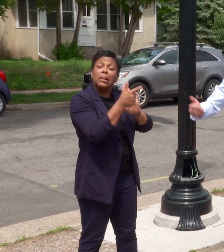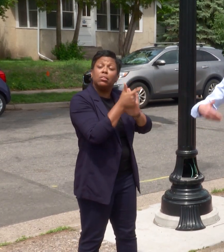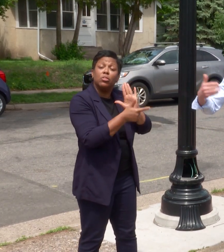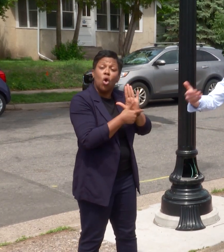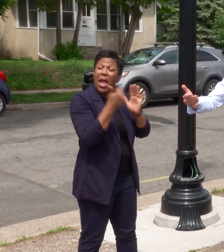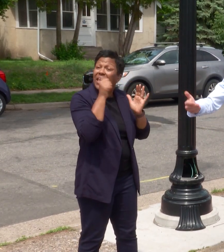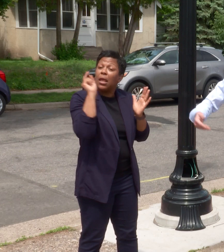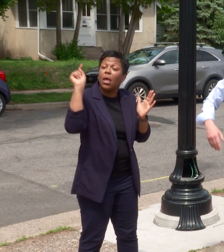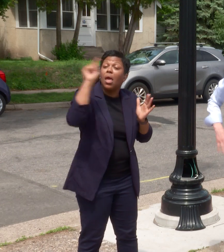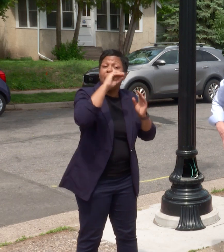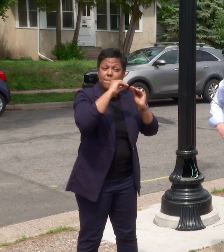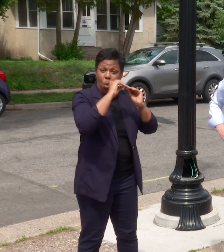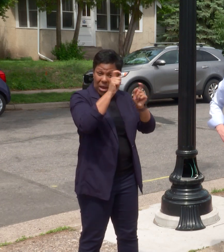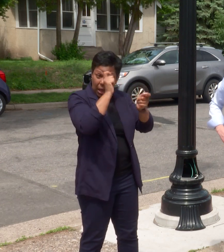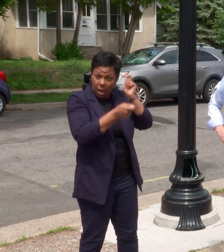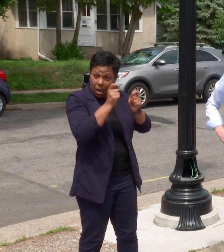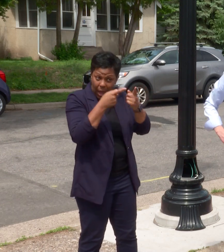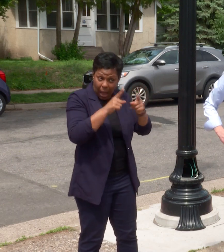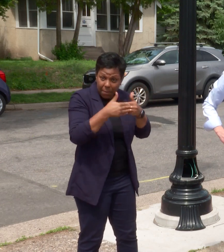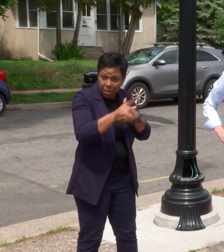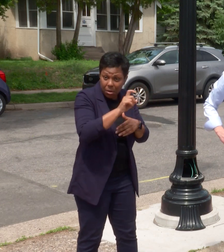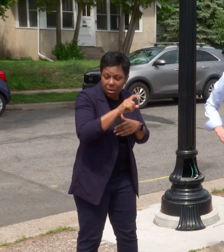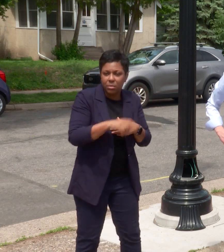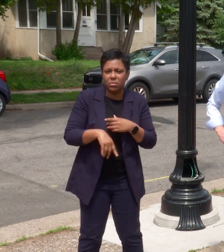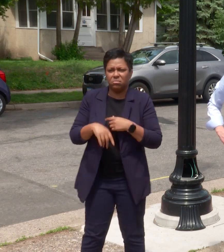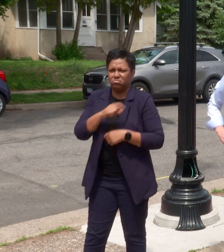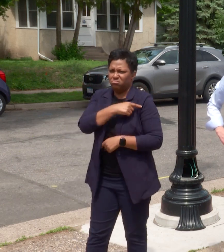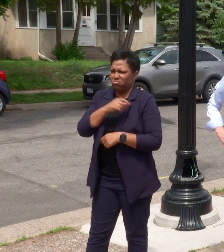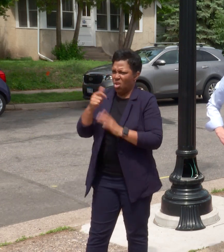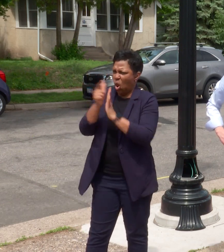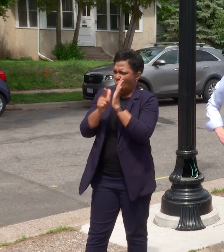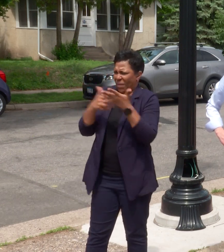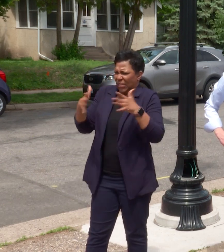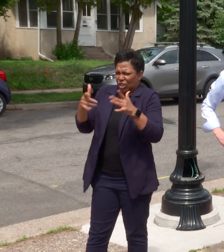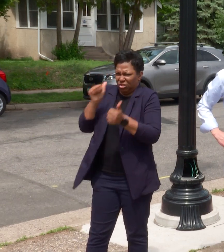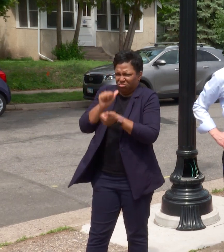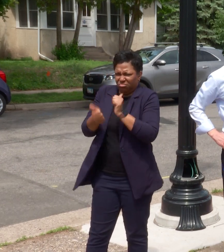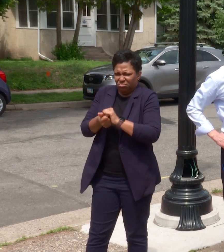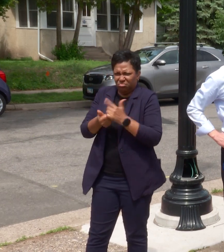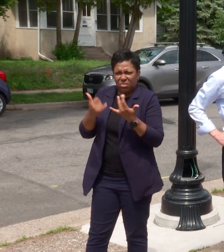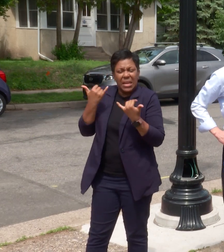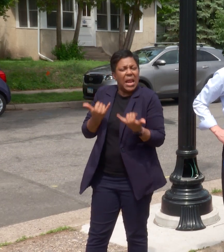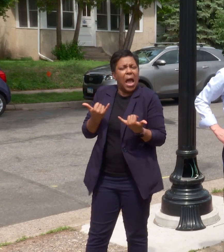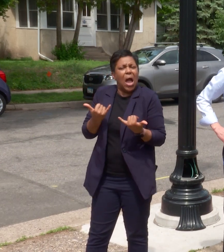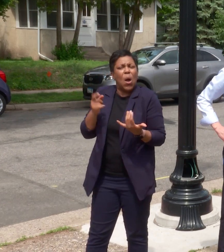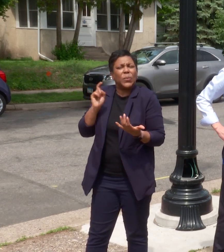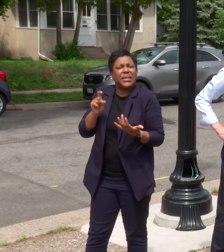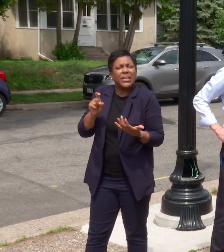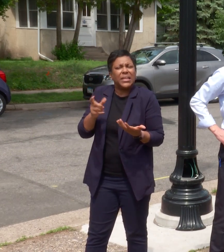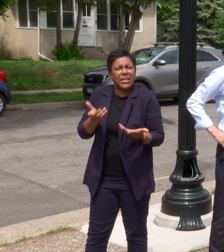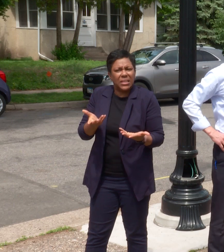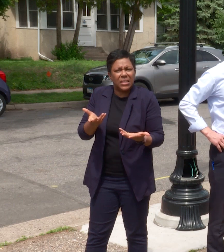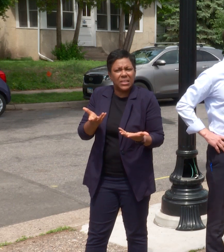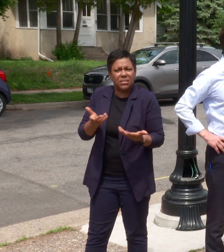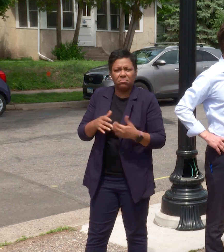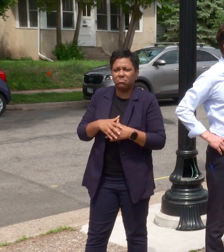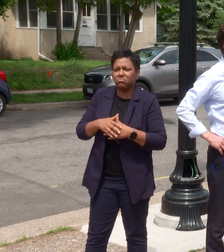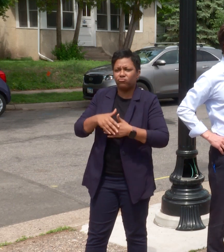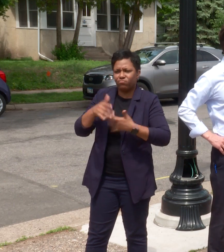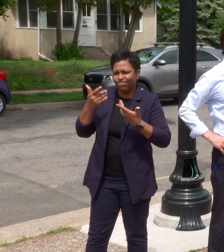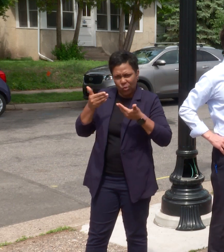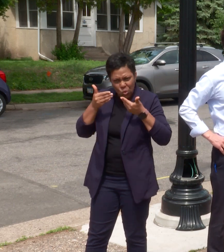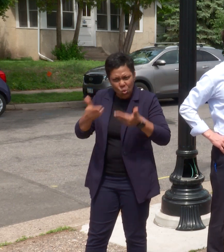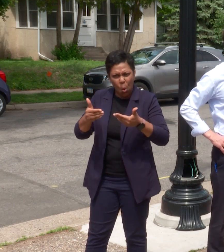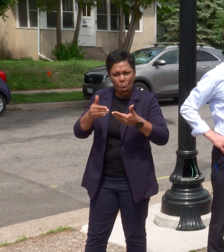changed, and then there's the other side, which is the enforcement. And we're going to make sure that both are tackled. Are you saying that there has been like St.